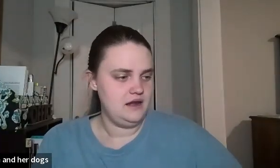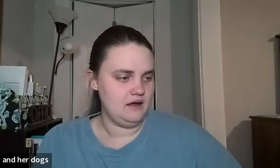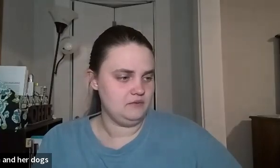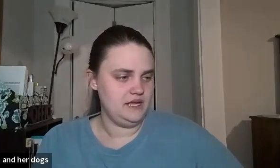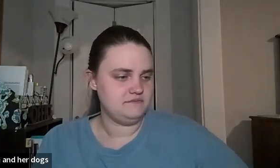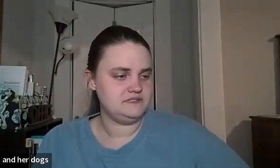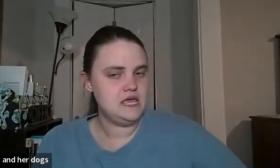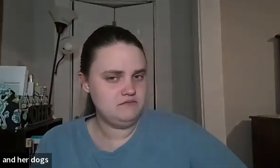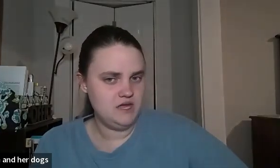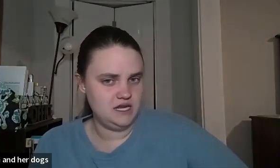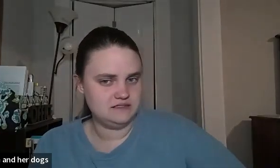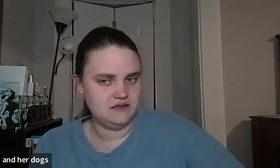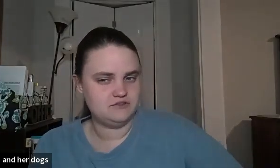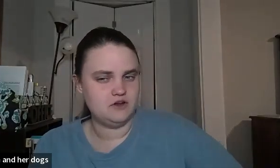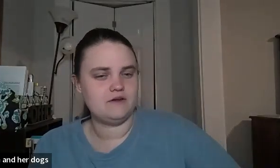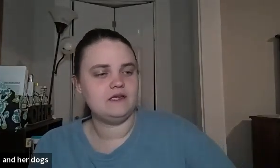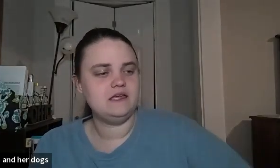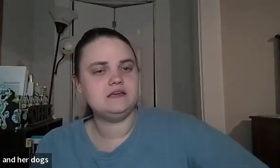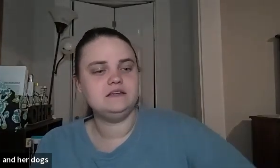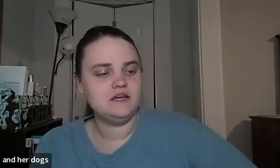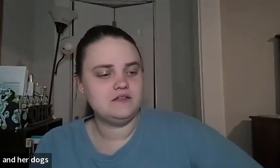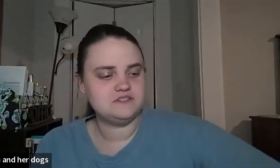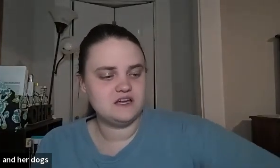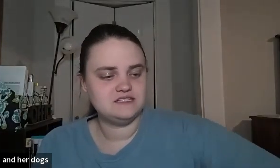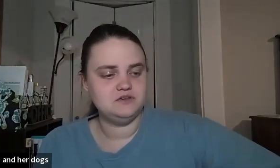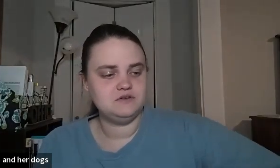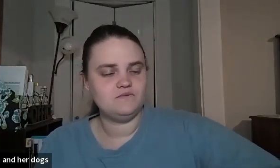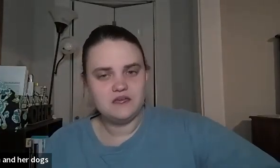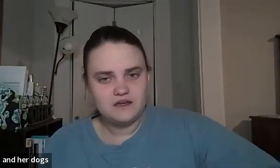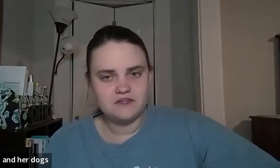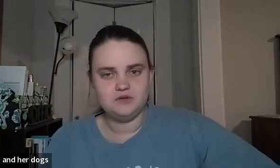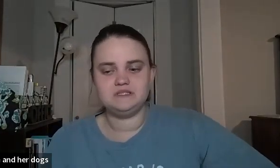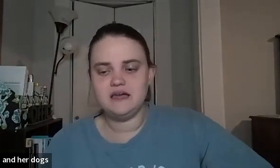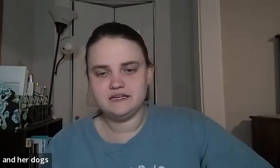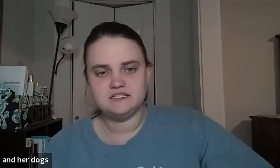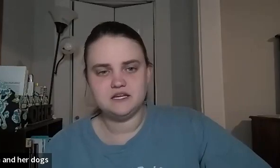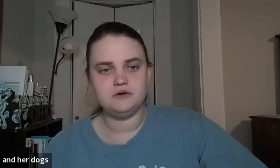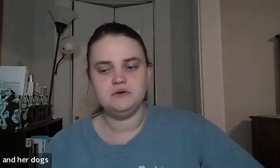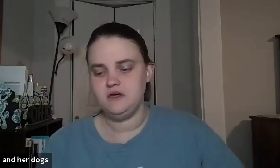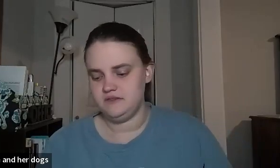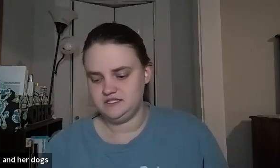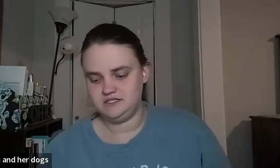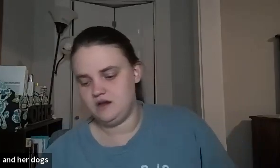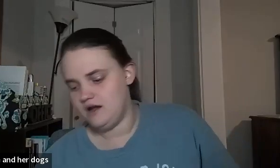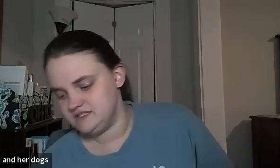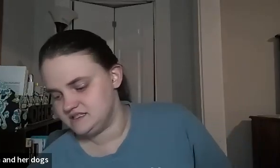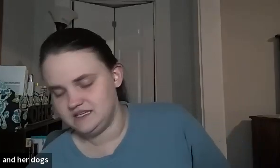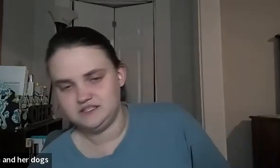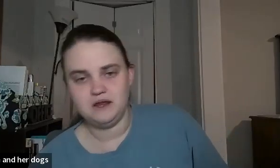Now we have 10 minutes left. Are there any other signs that you can think of that you would like to know? They obviously don't have to